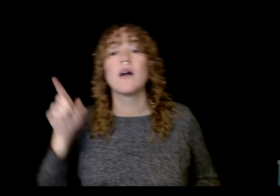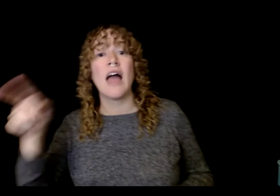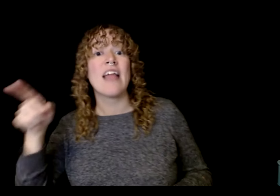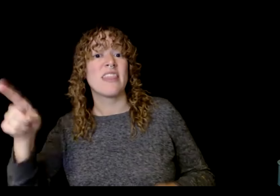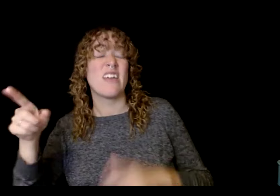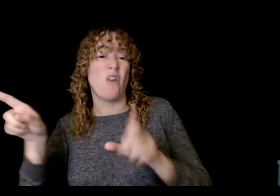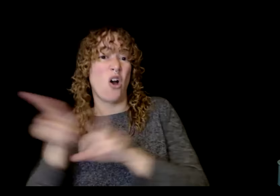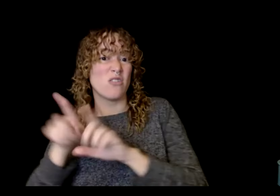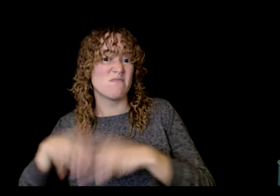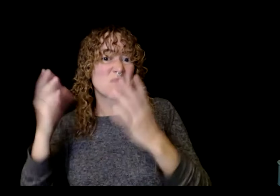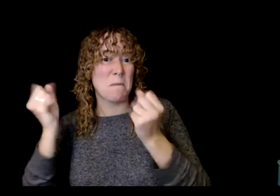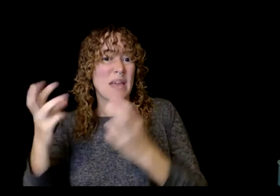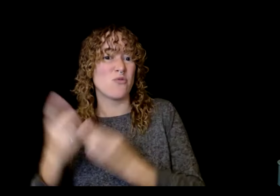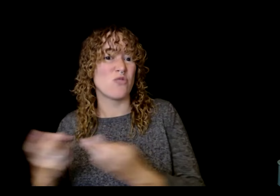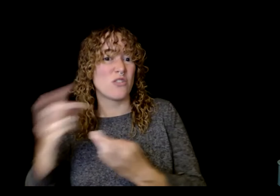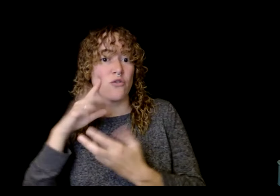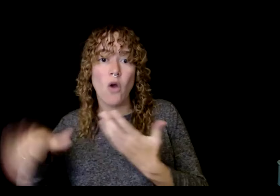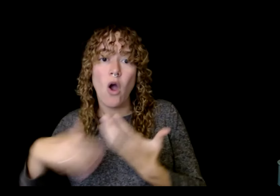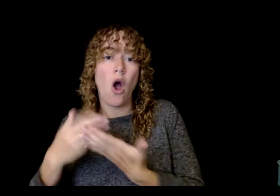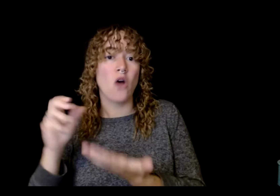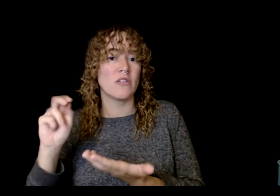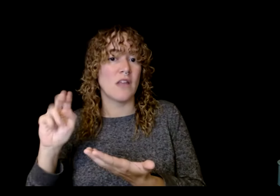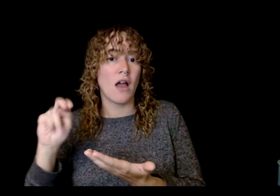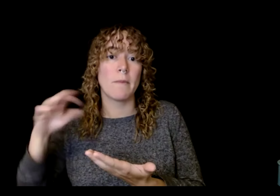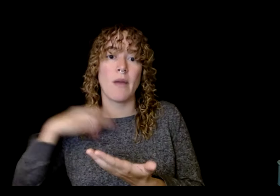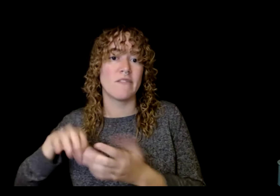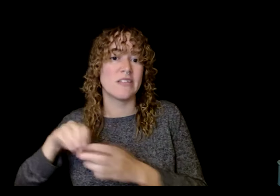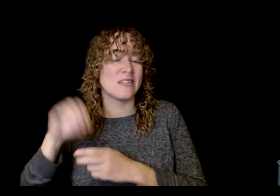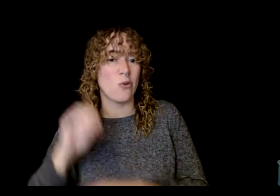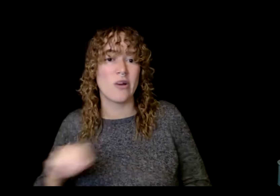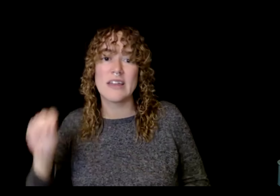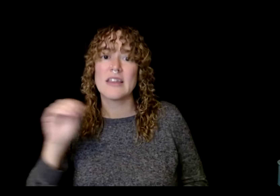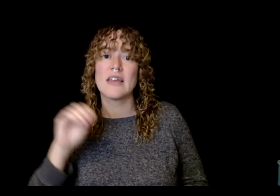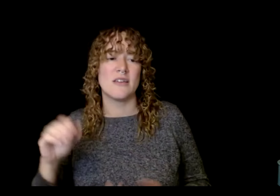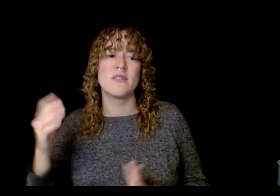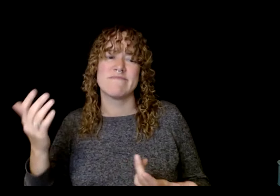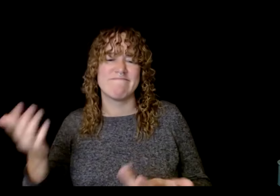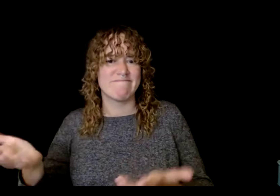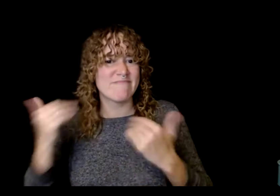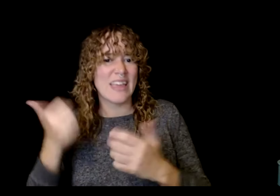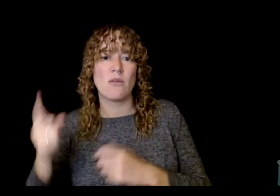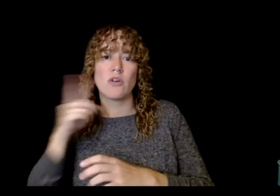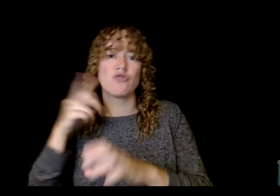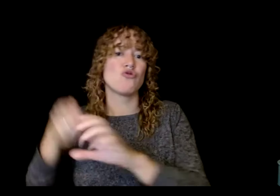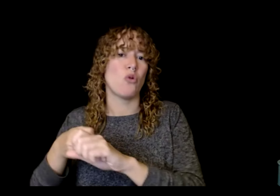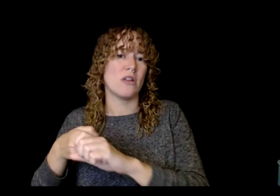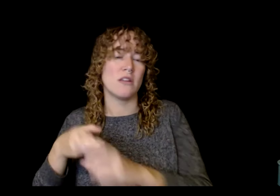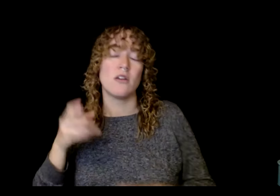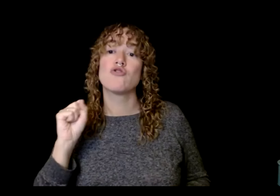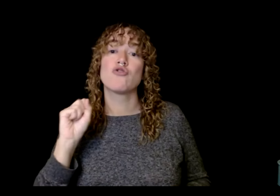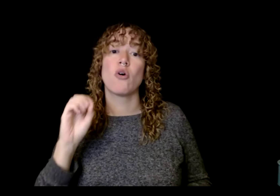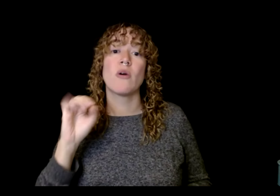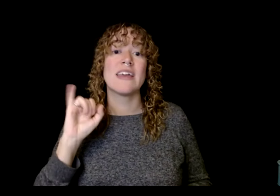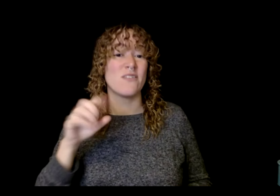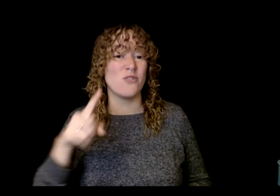you're a member or not, because of just the need for spaces and information. And so if you have not checked out